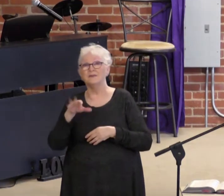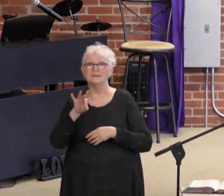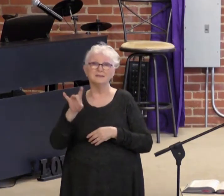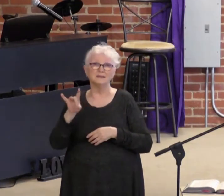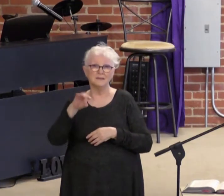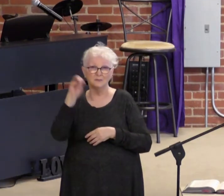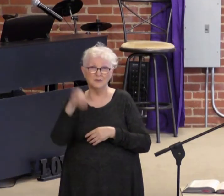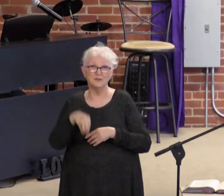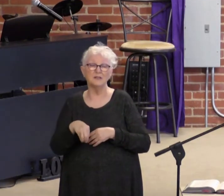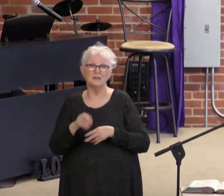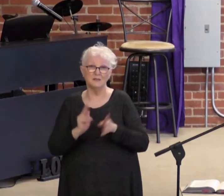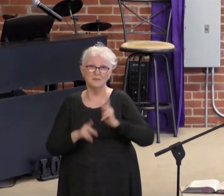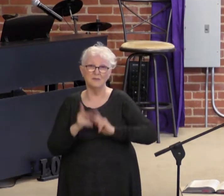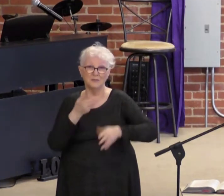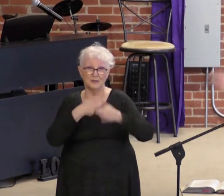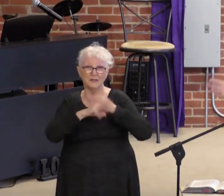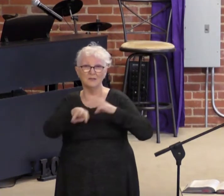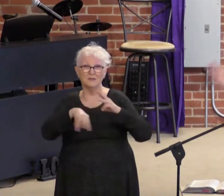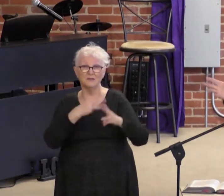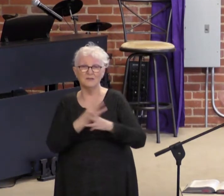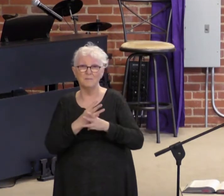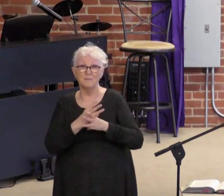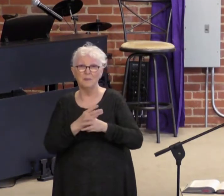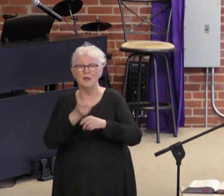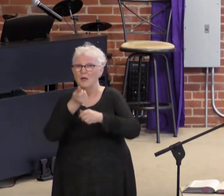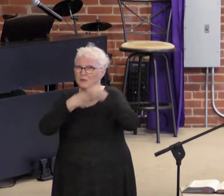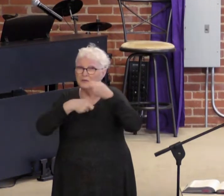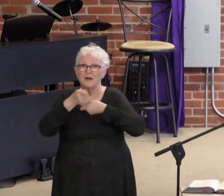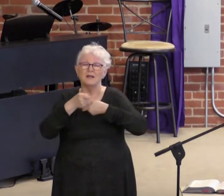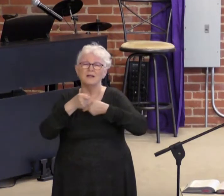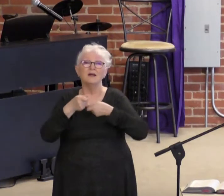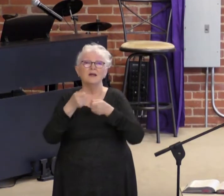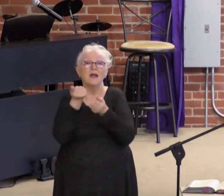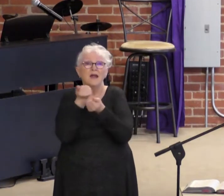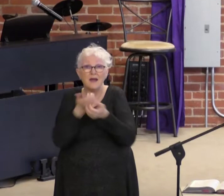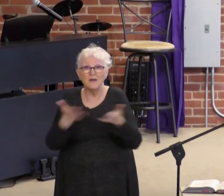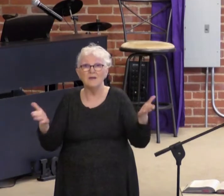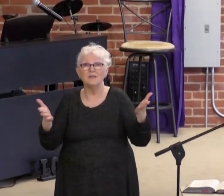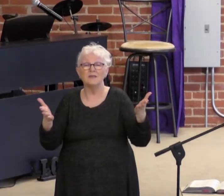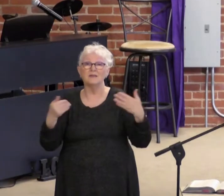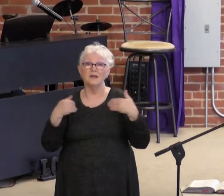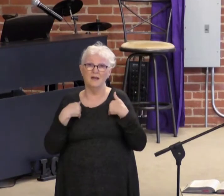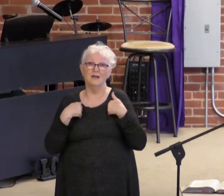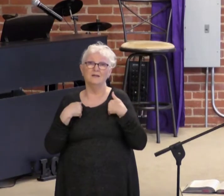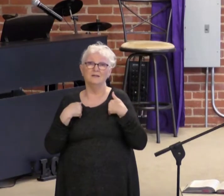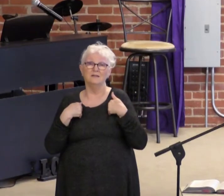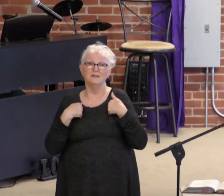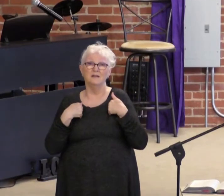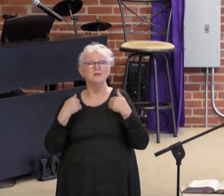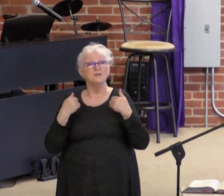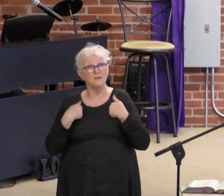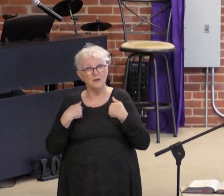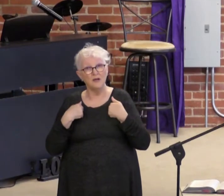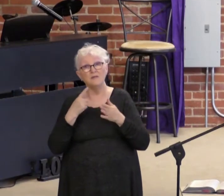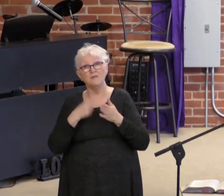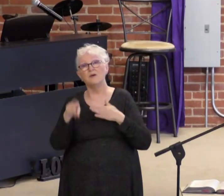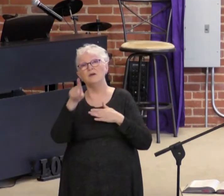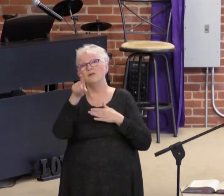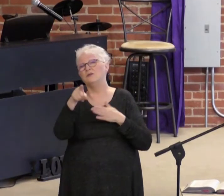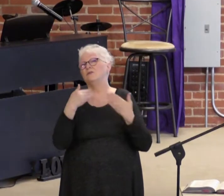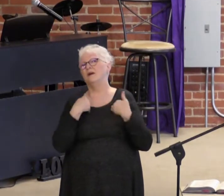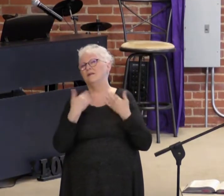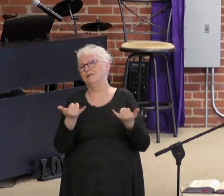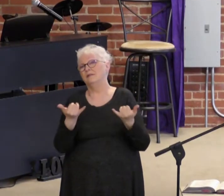people in the world who would trade everything they own just to have what you have today. The